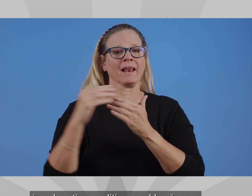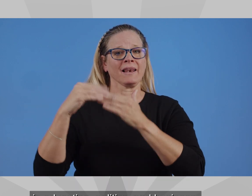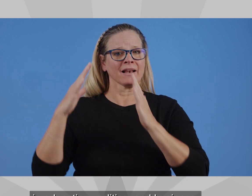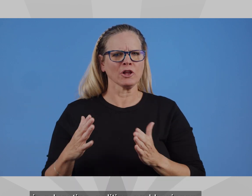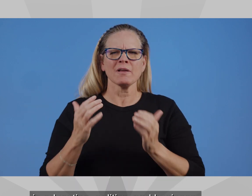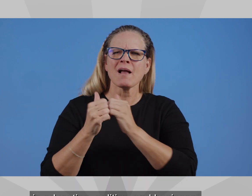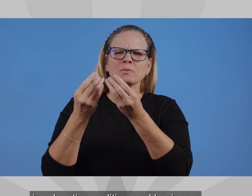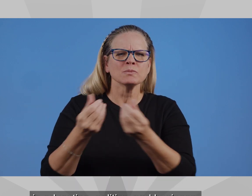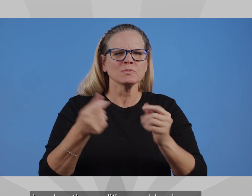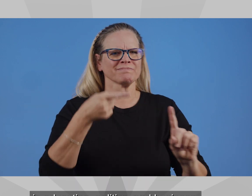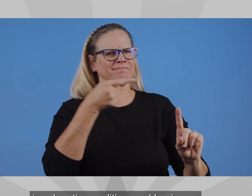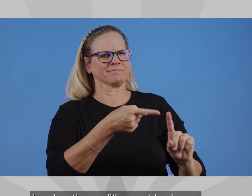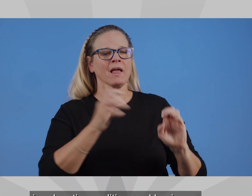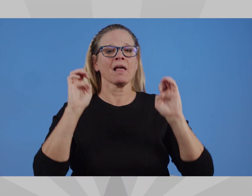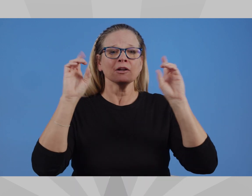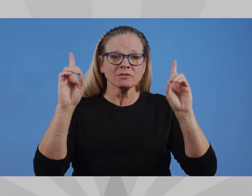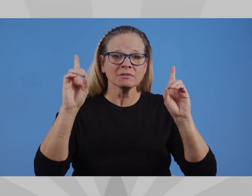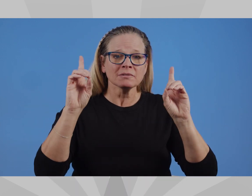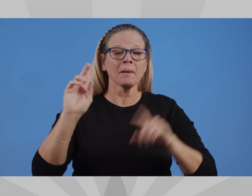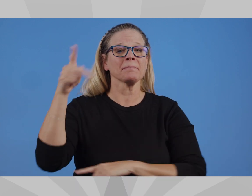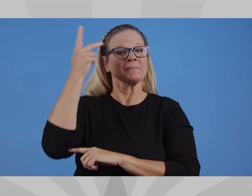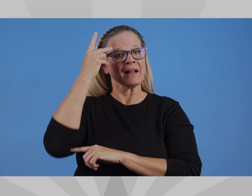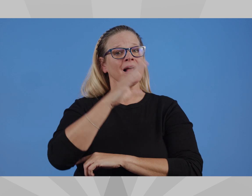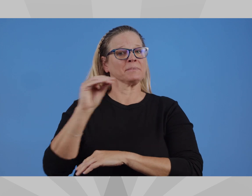education, politics, and business.